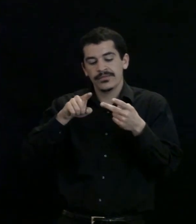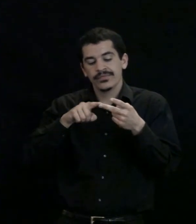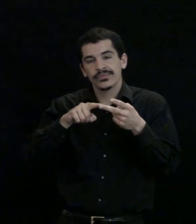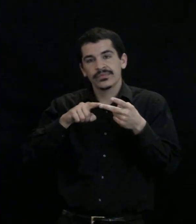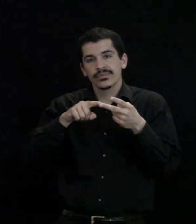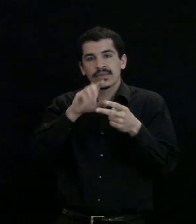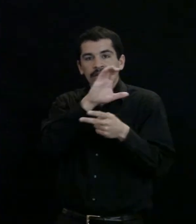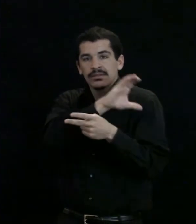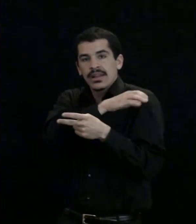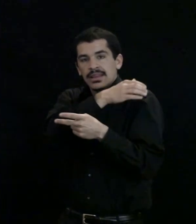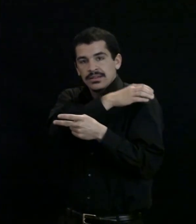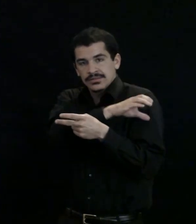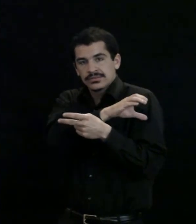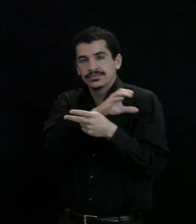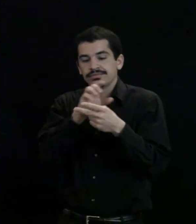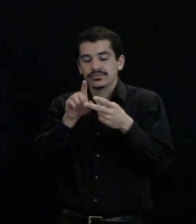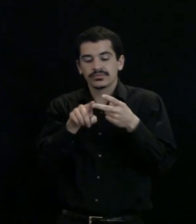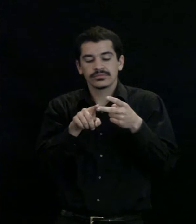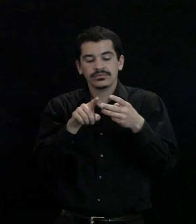a clinic,